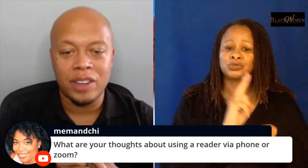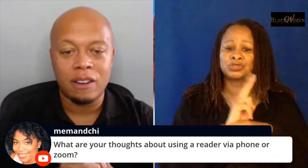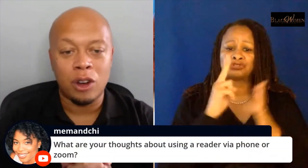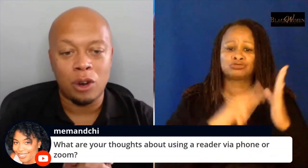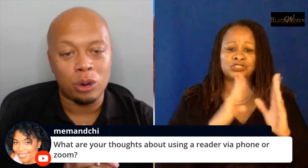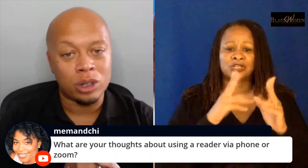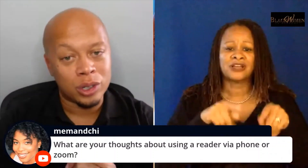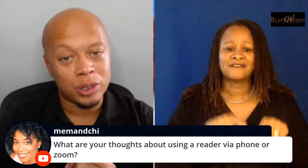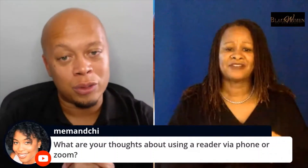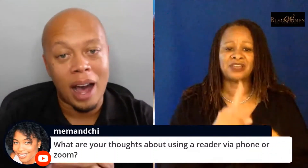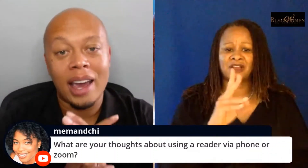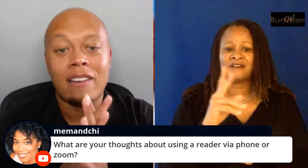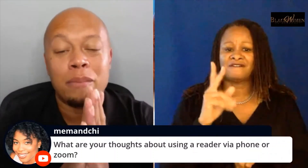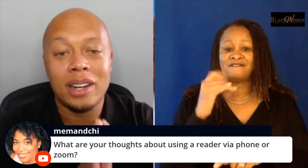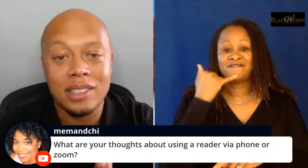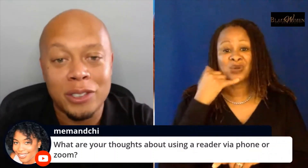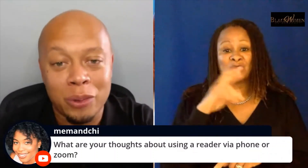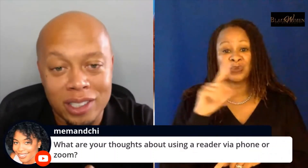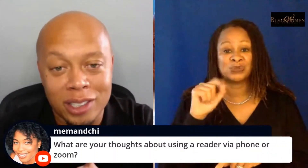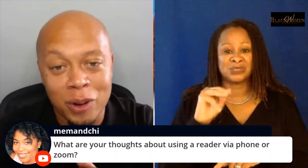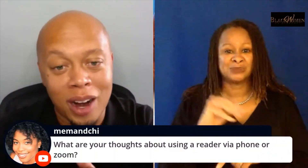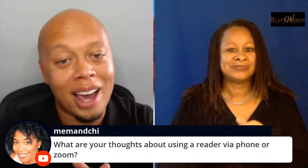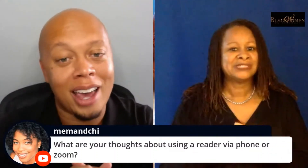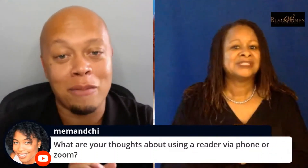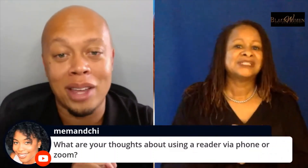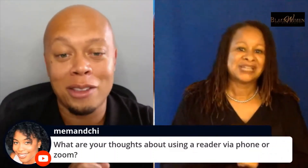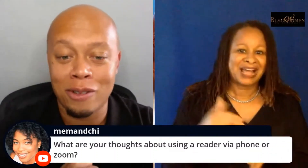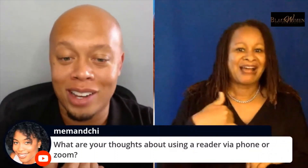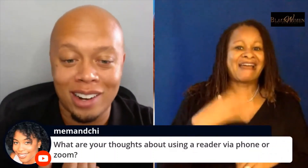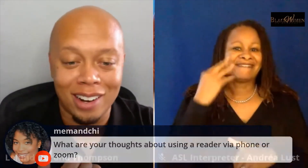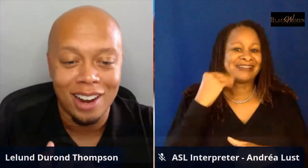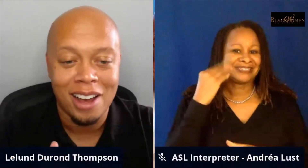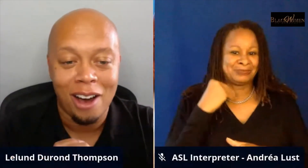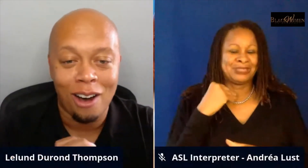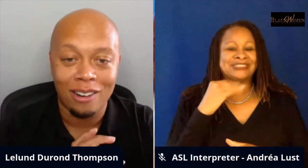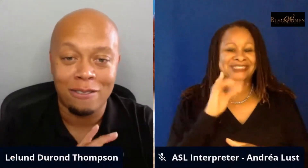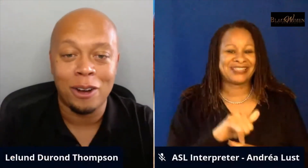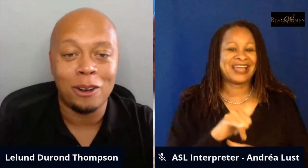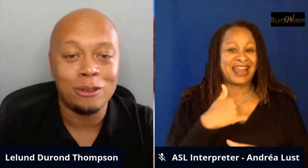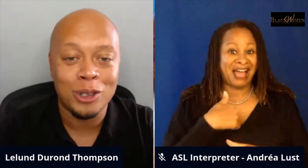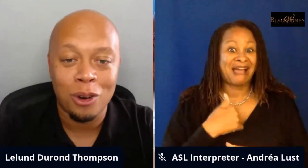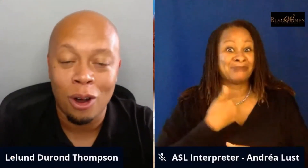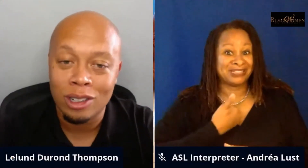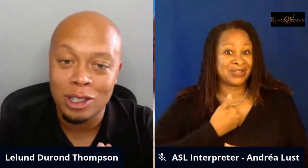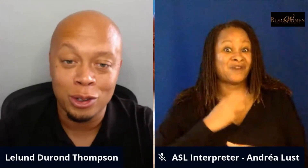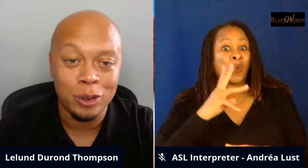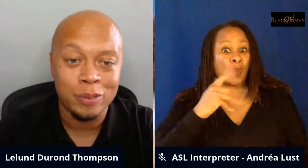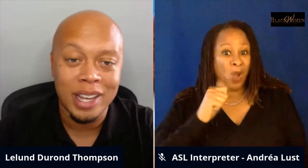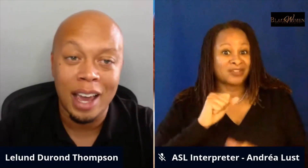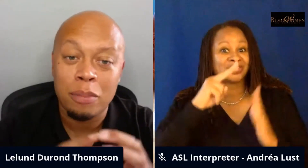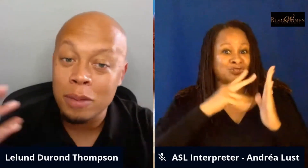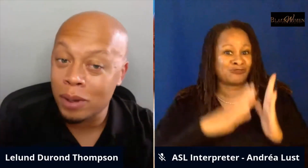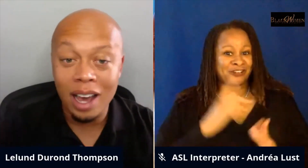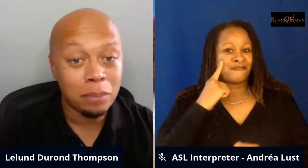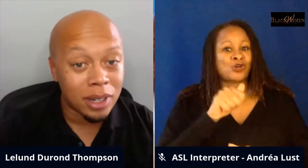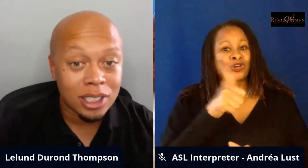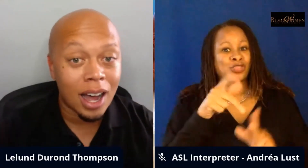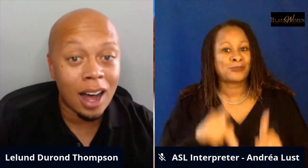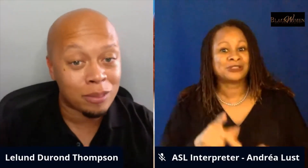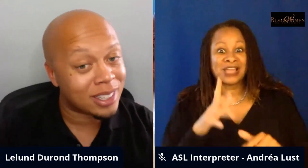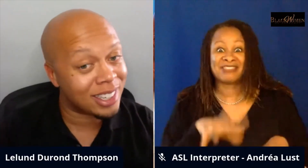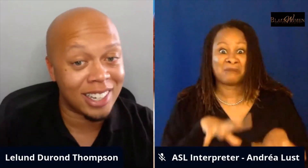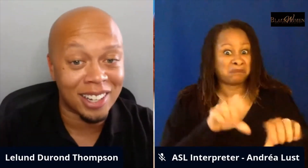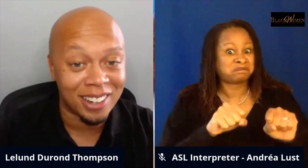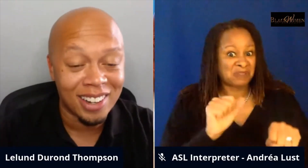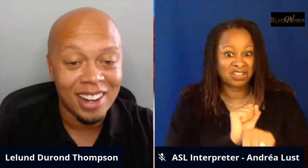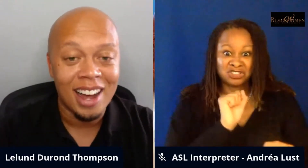reader via phone or Zoom? I have been in situations where I have been the reader on phones or on Zooms, and people have booked